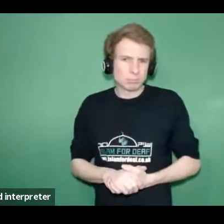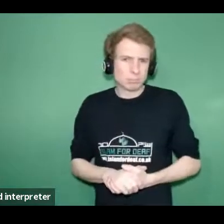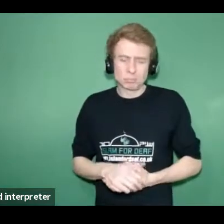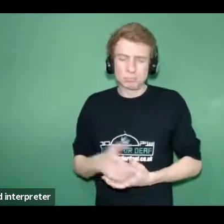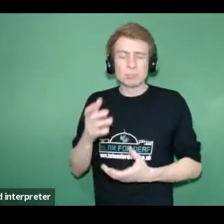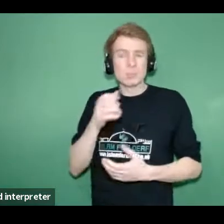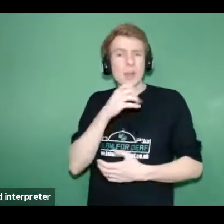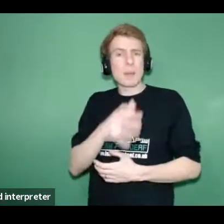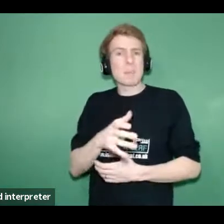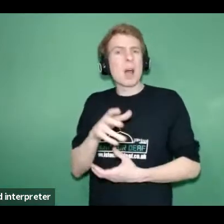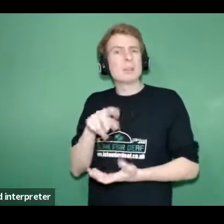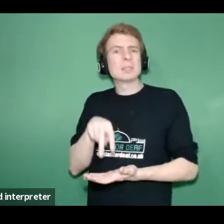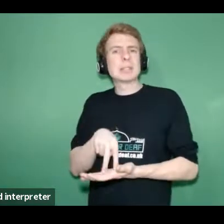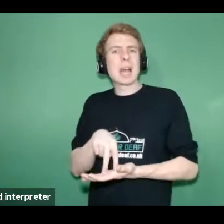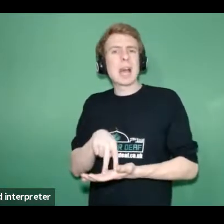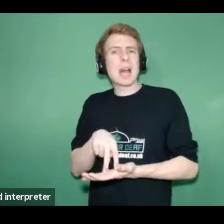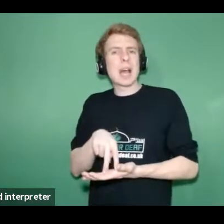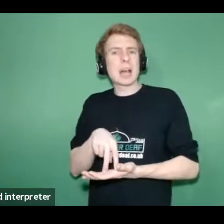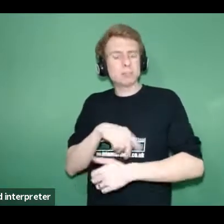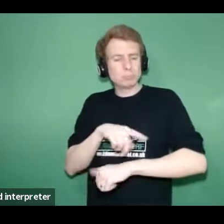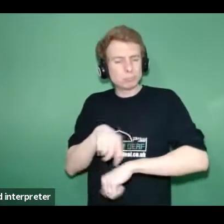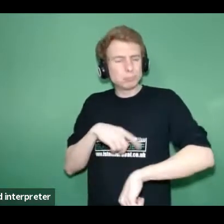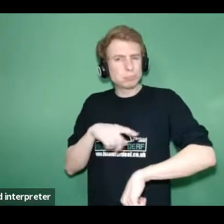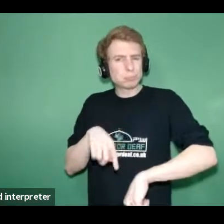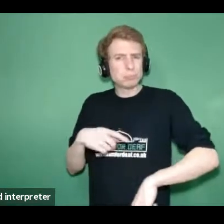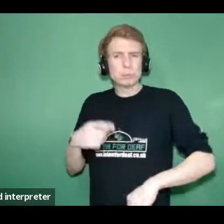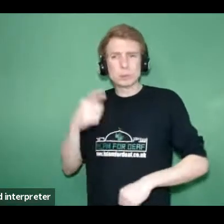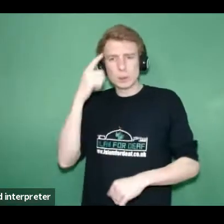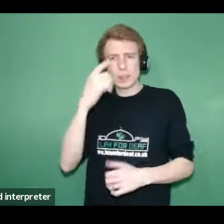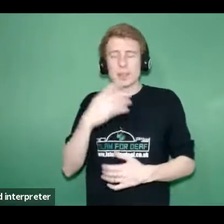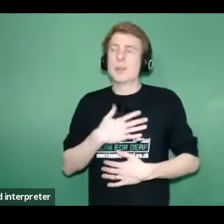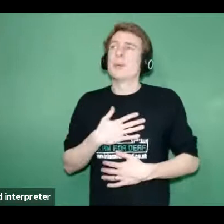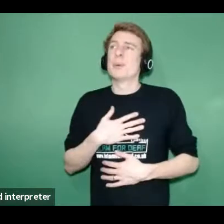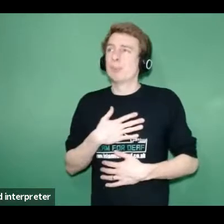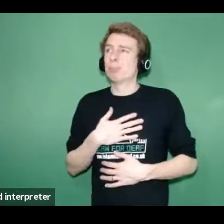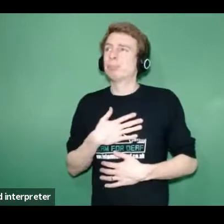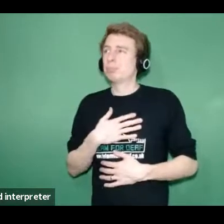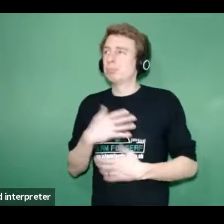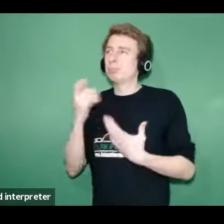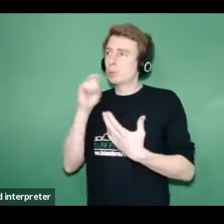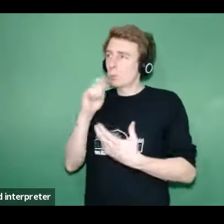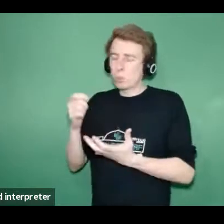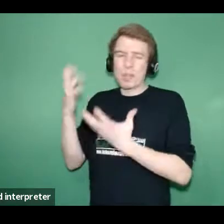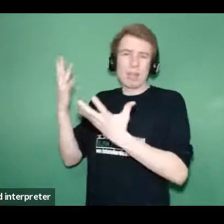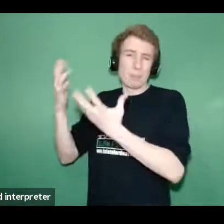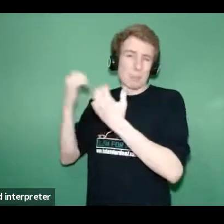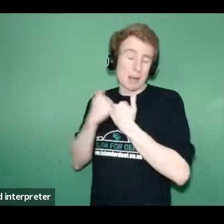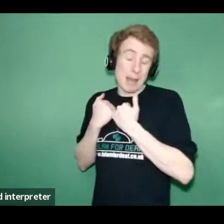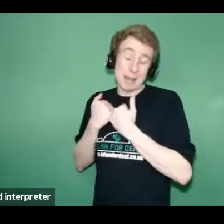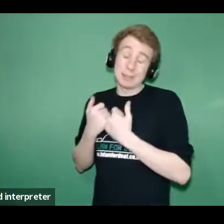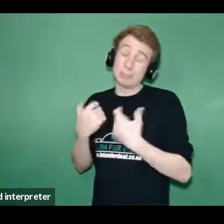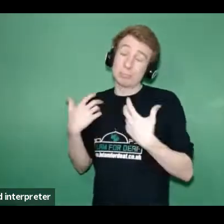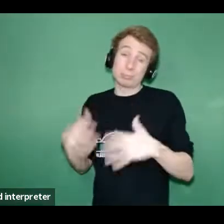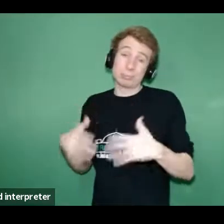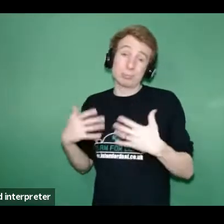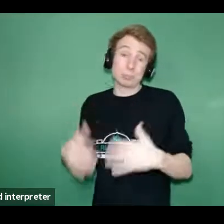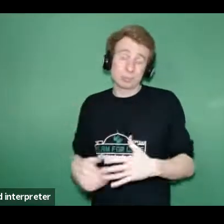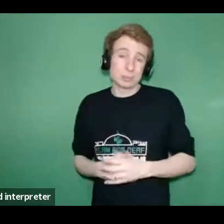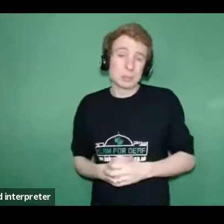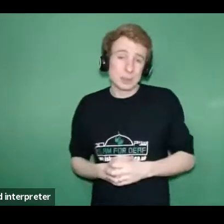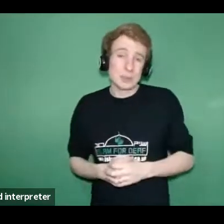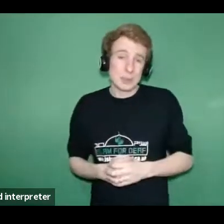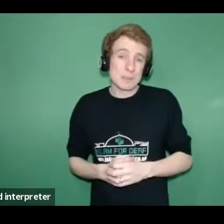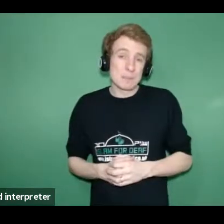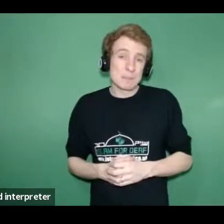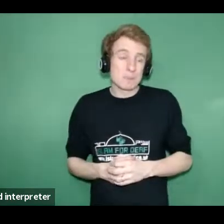of time, take this as a great blessing. And the individuals who are praying behind the Imam, they shouldn't allow themselves to